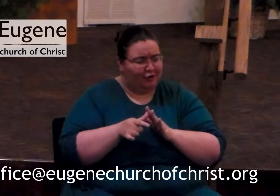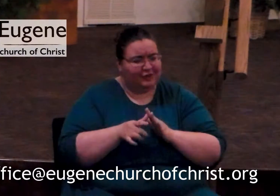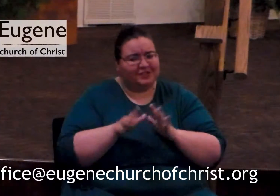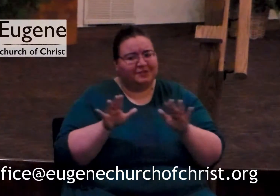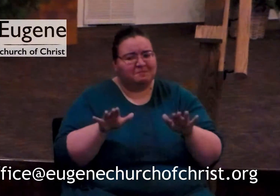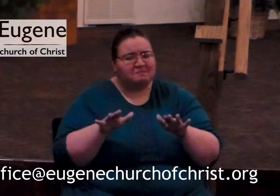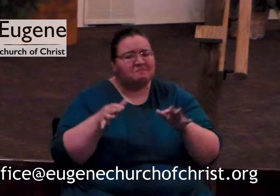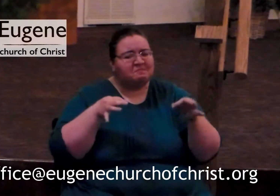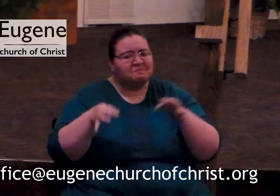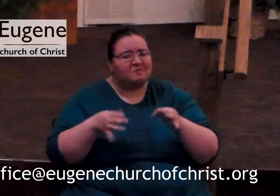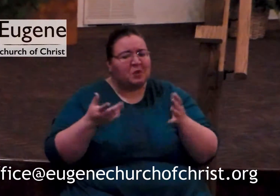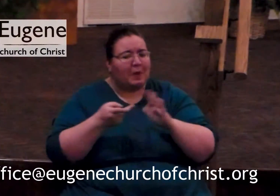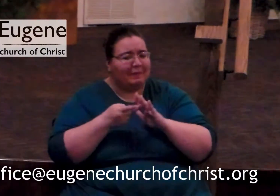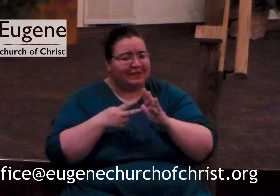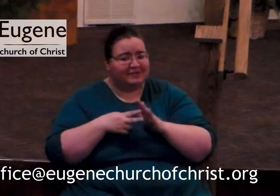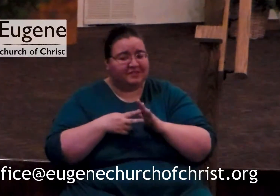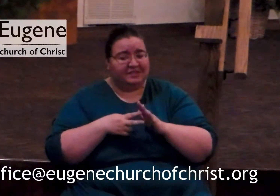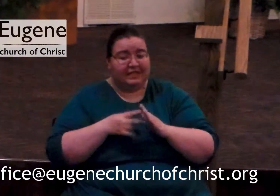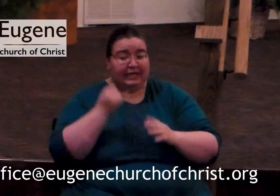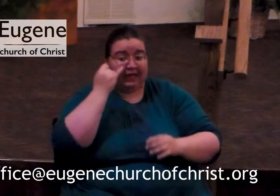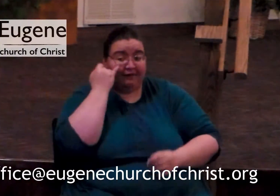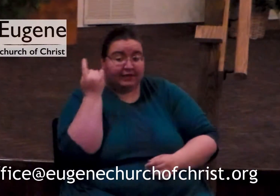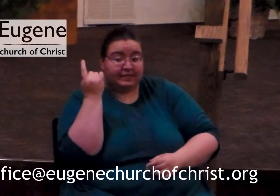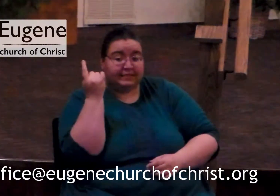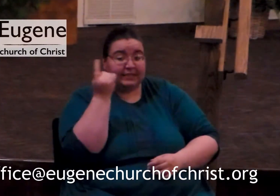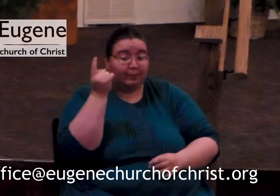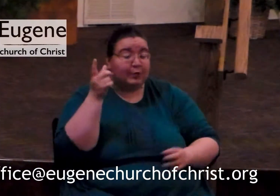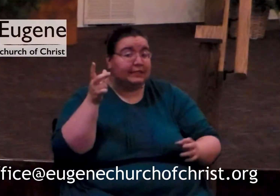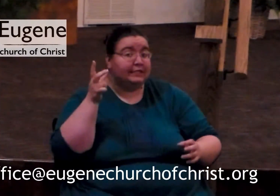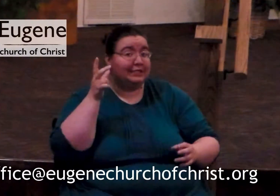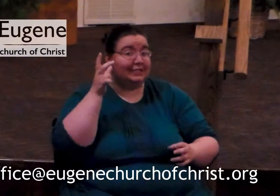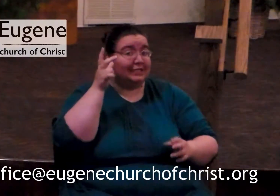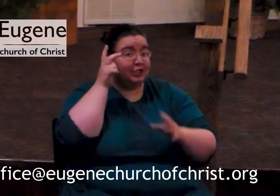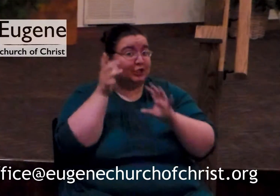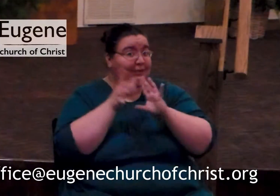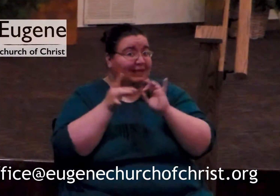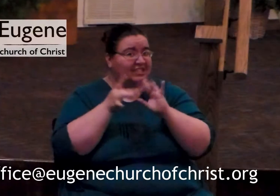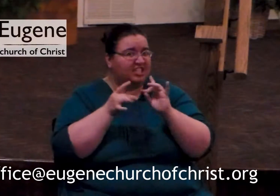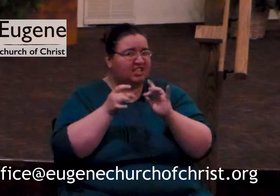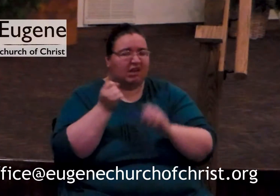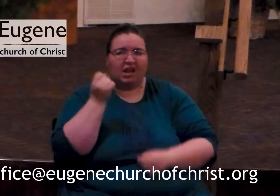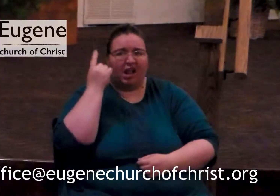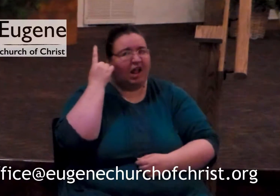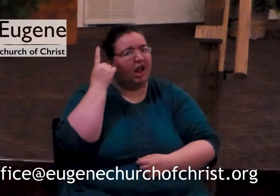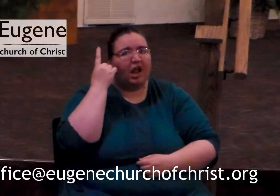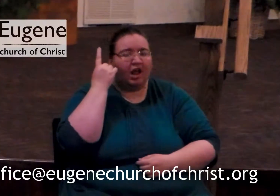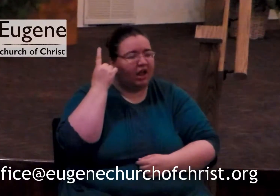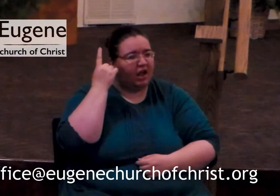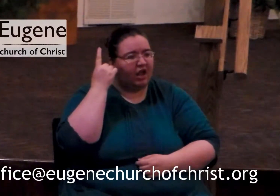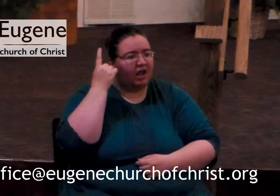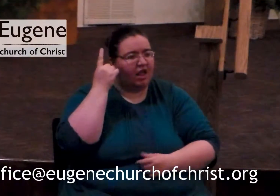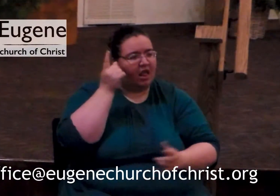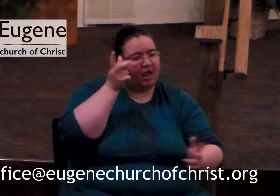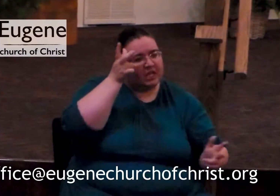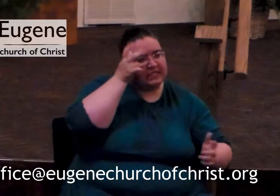means. When anyone hears the message about the kingdom and does not understand it, the evil one comes and snatches away what was sown in their